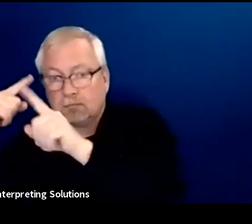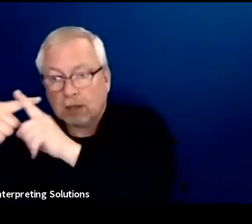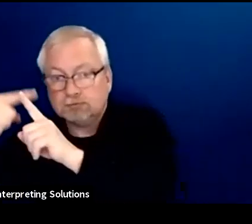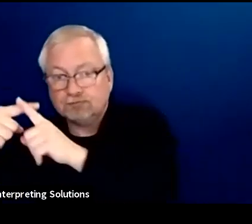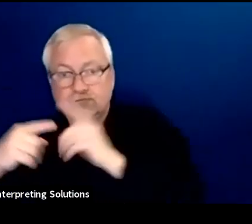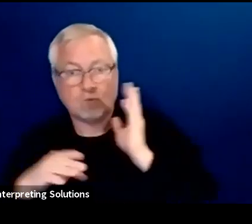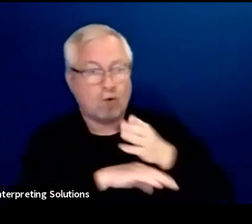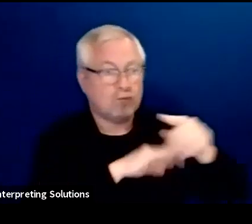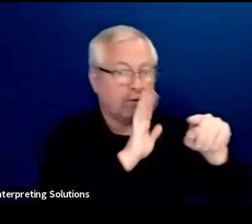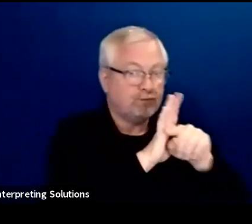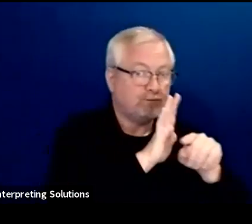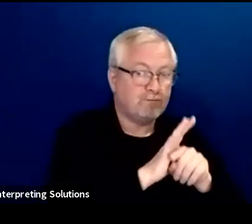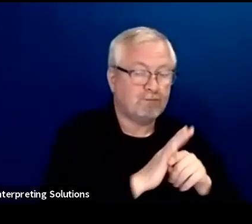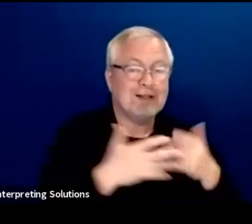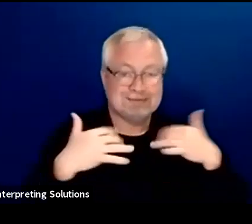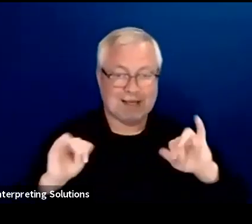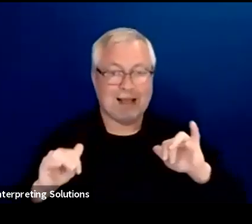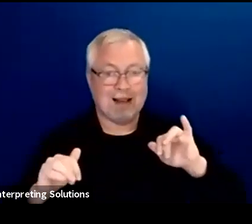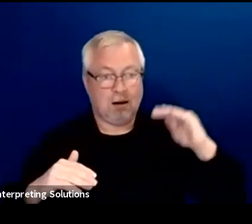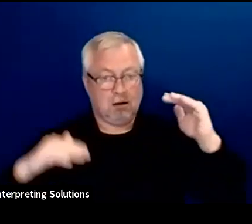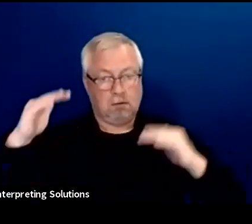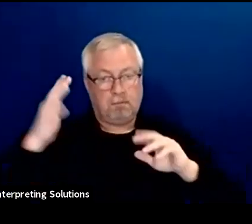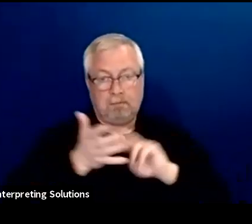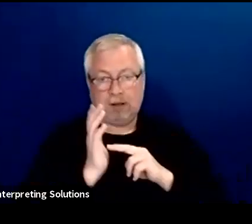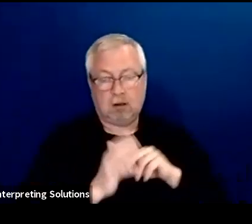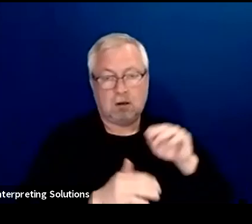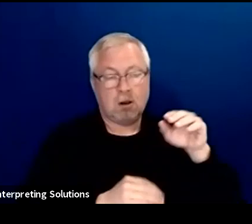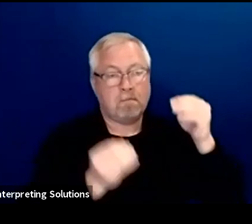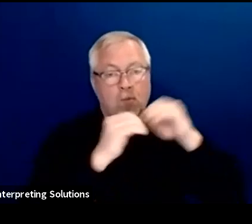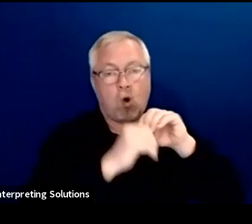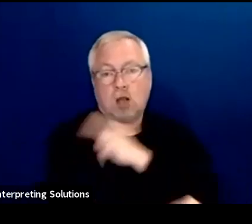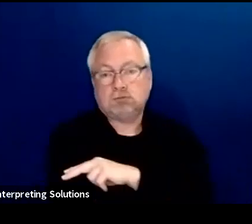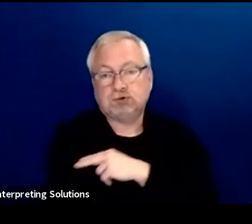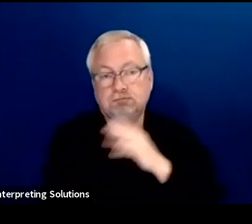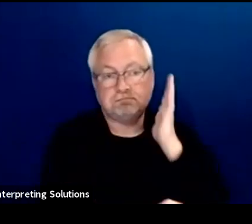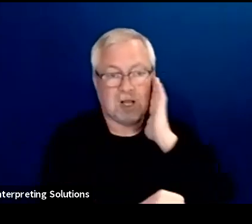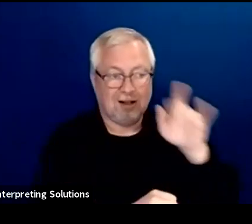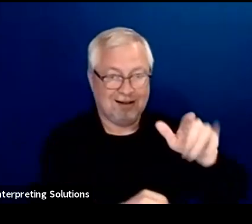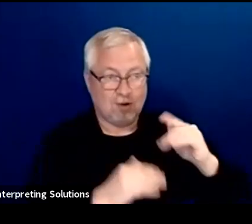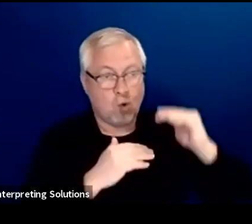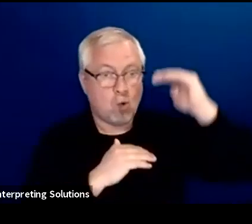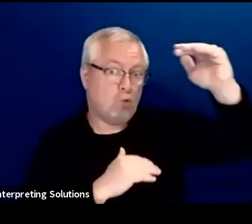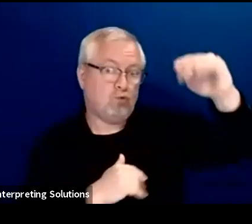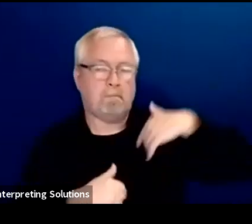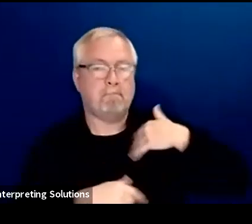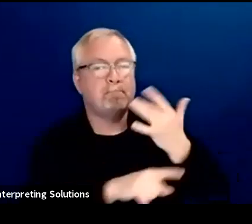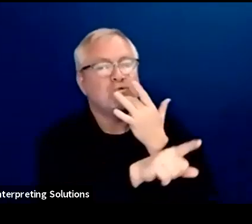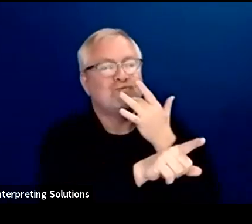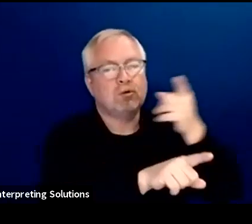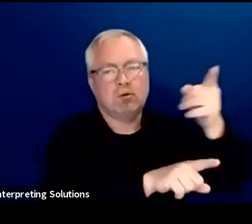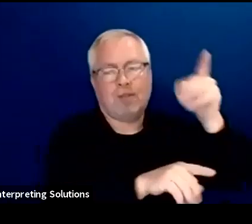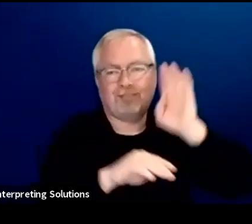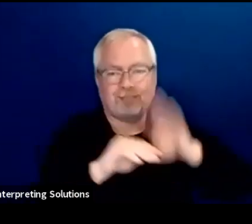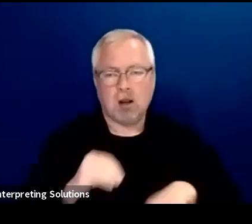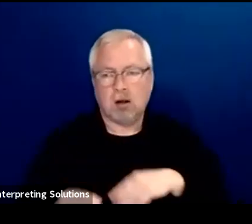than we might need it. That is a much better scenario than ending up with too few. So I'll let Joe and Jan maybe fill in any details